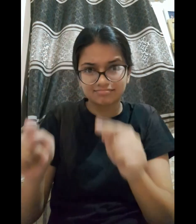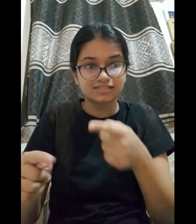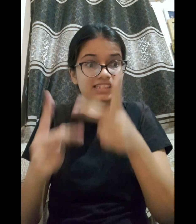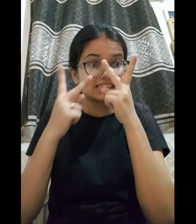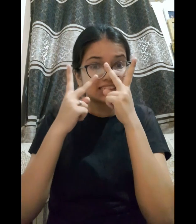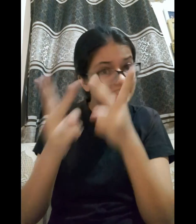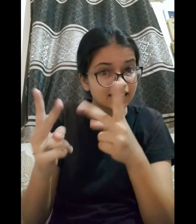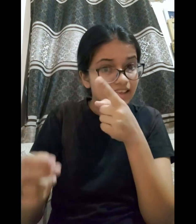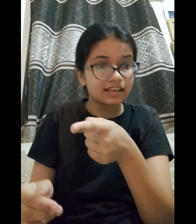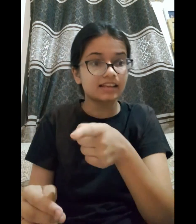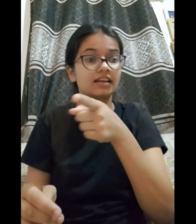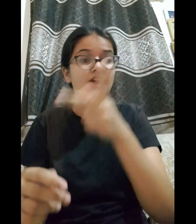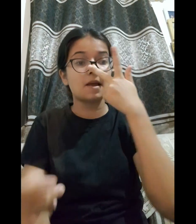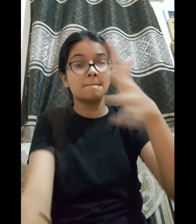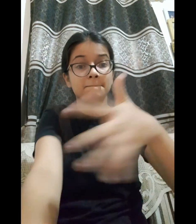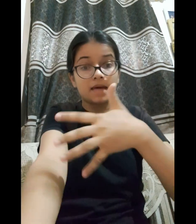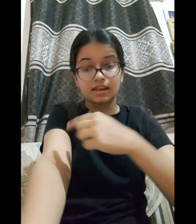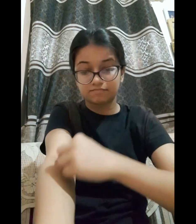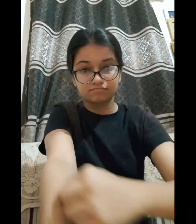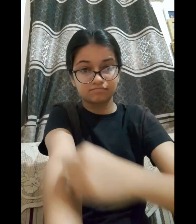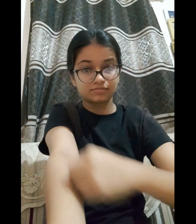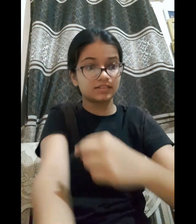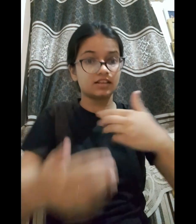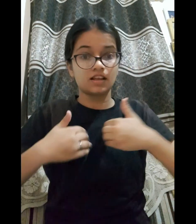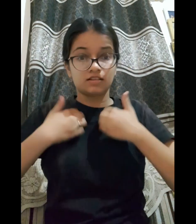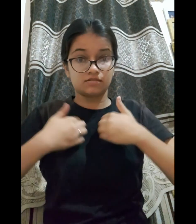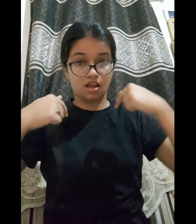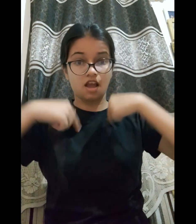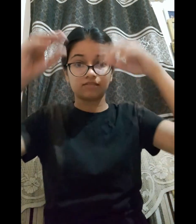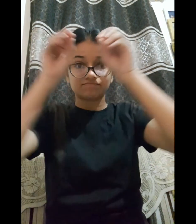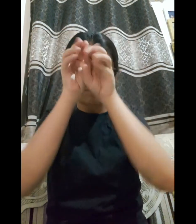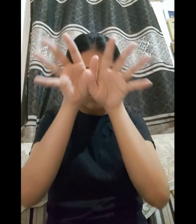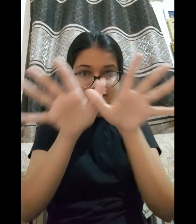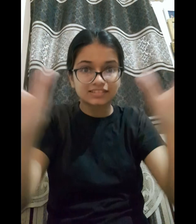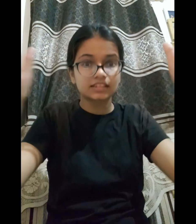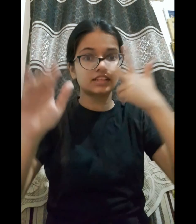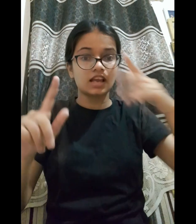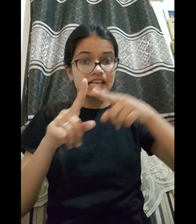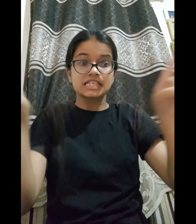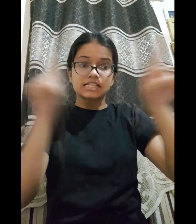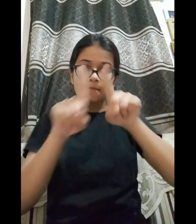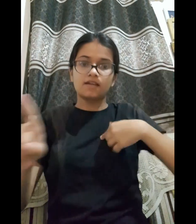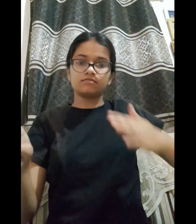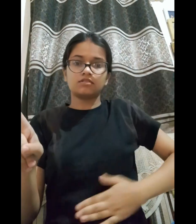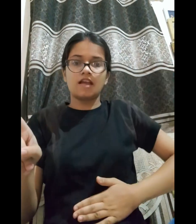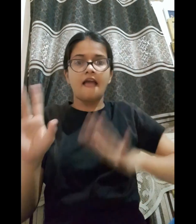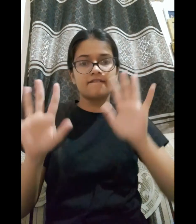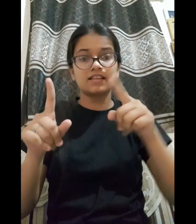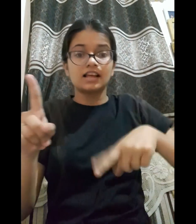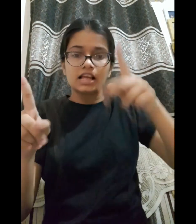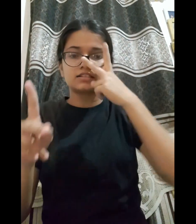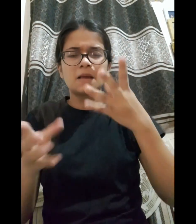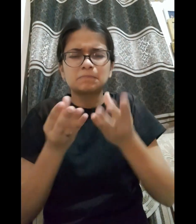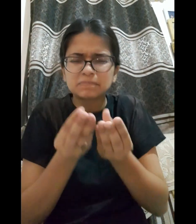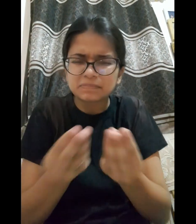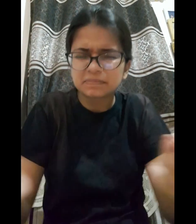seen in the blood vessels within your lungs. It is also seen in the intestine, that's why you have loose motion. It is also seen in the liver